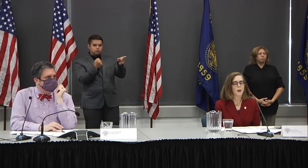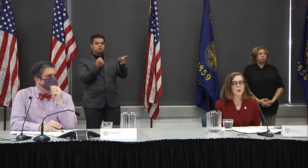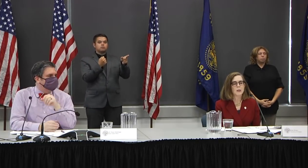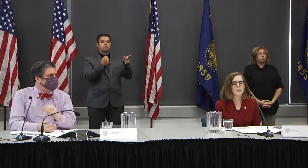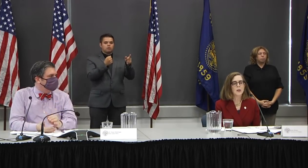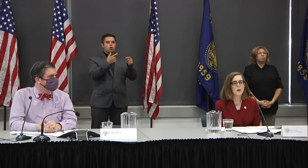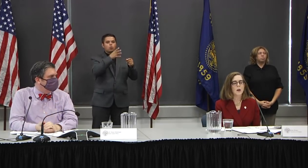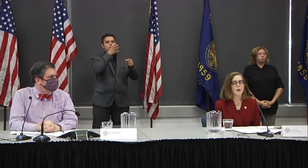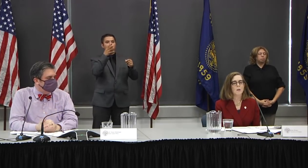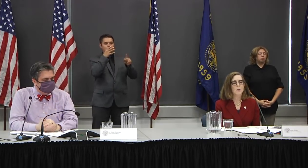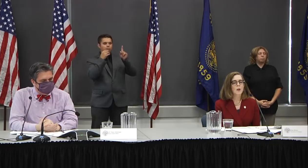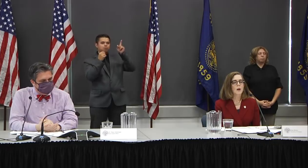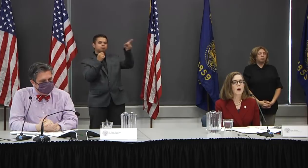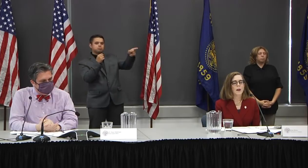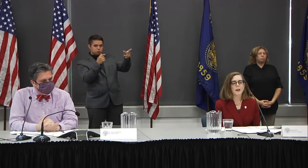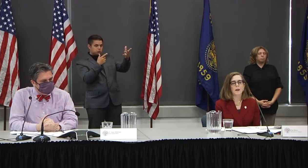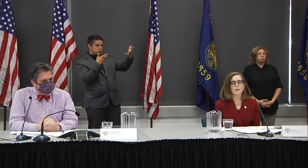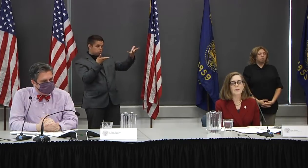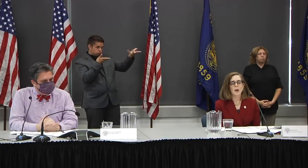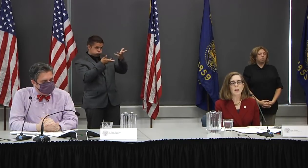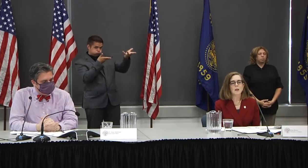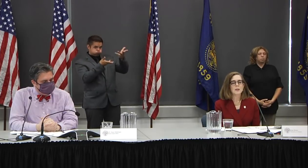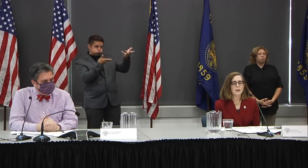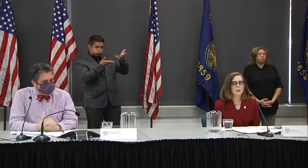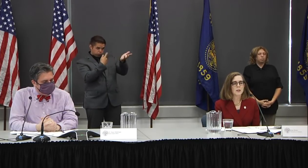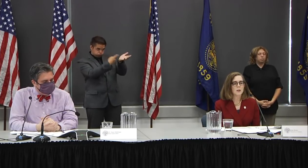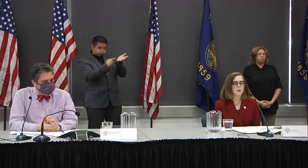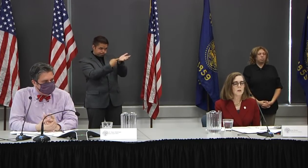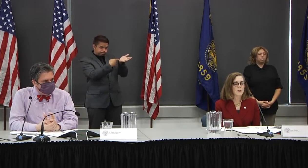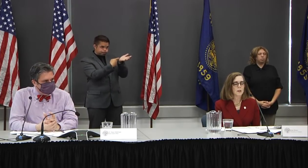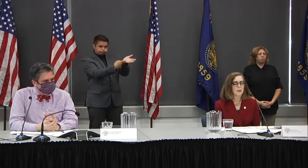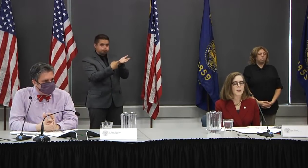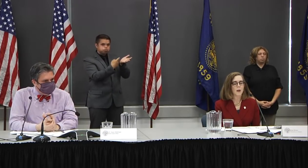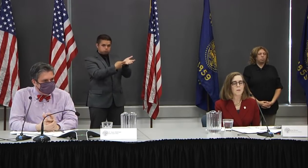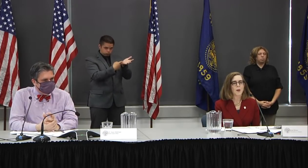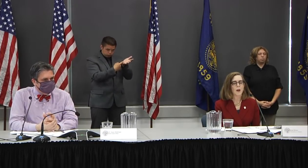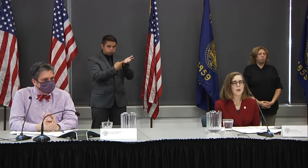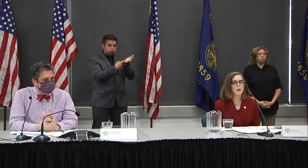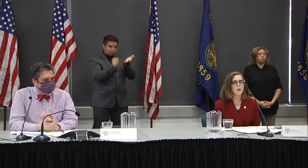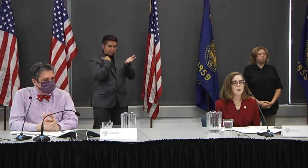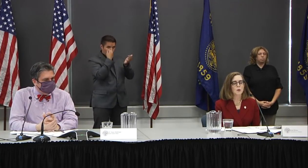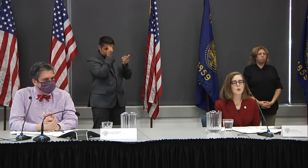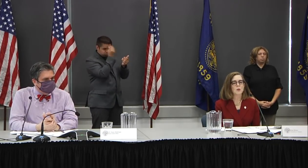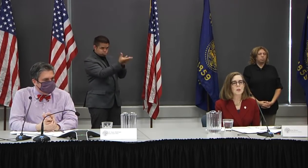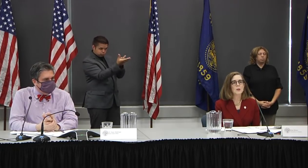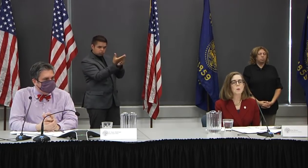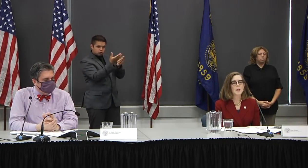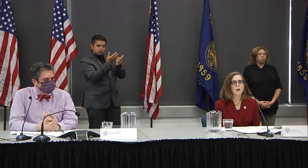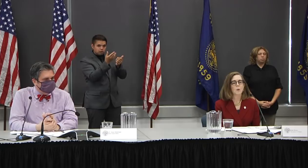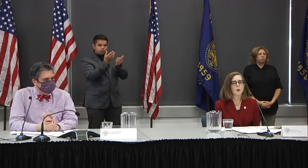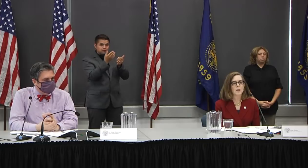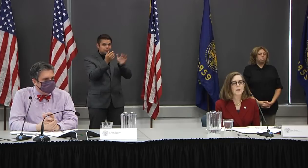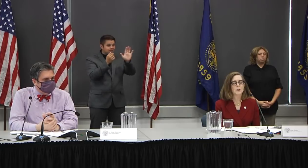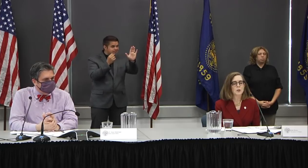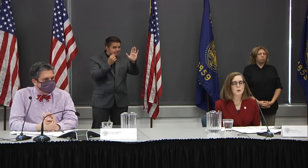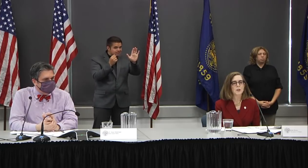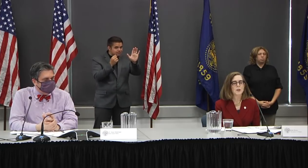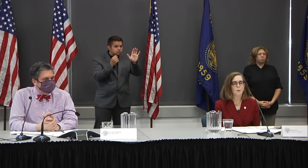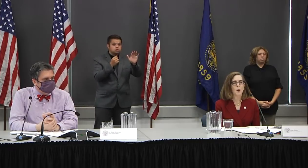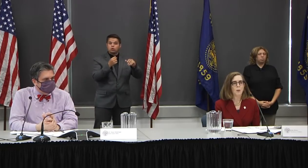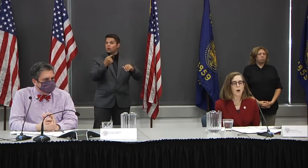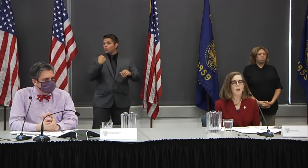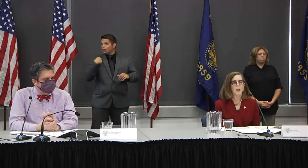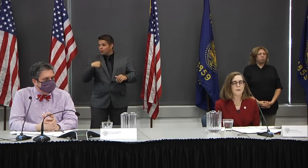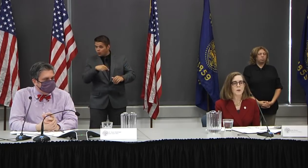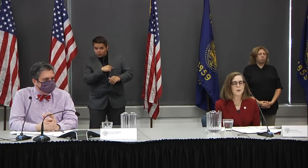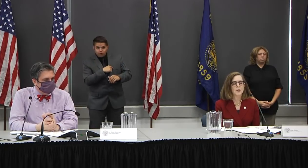Oregon counties. I have said to them that, certainly we are willing to